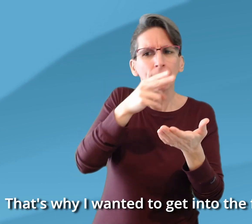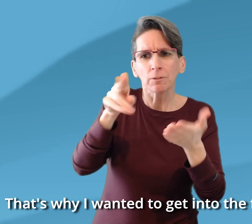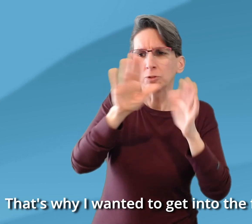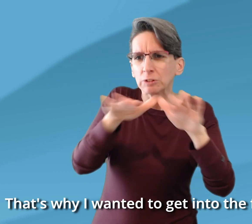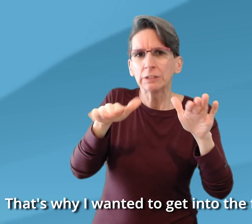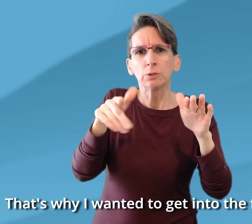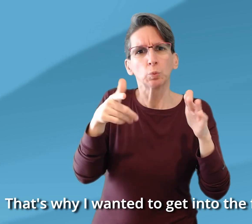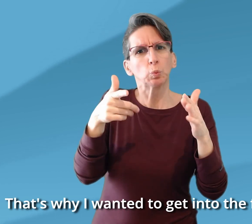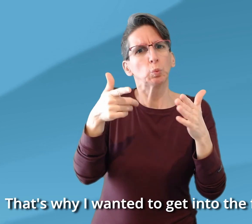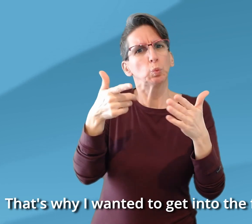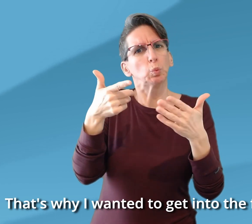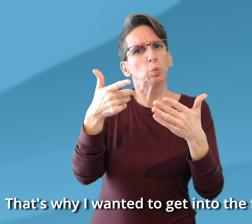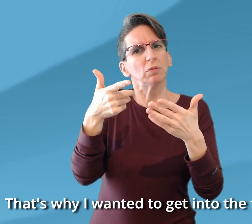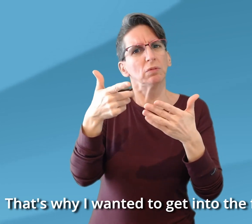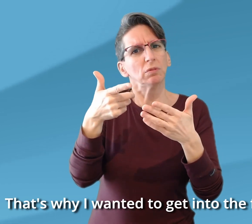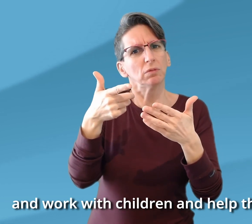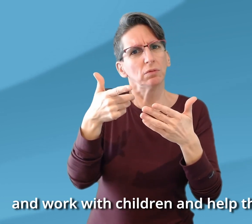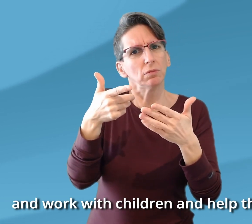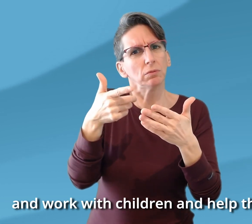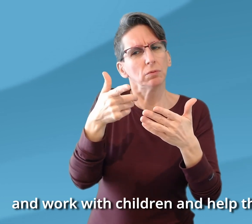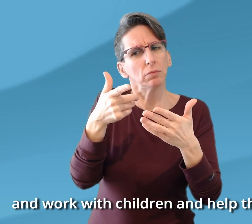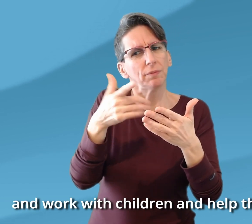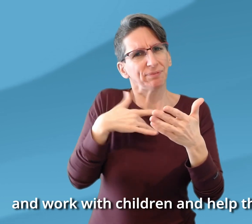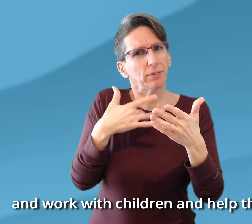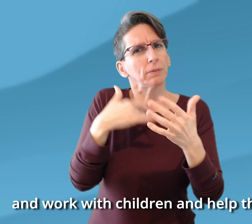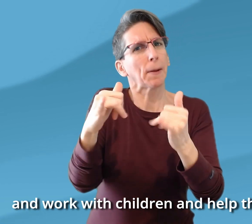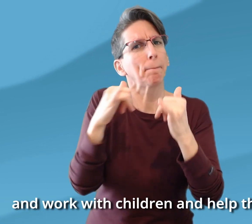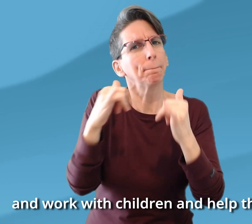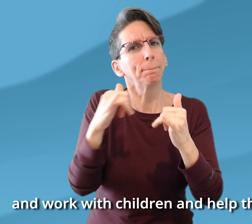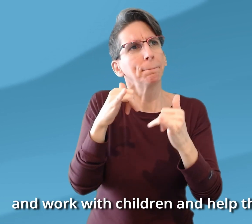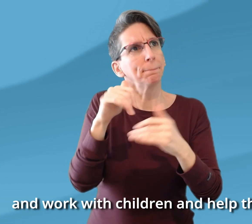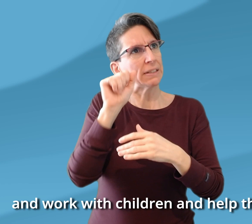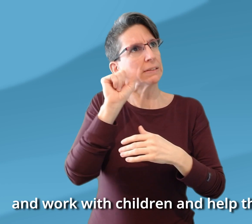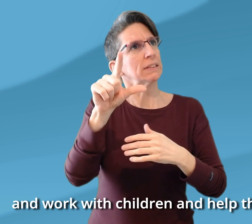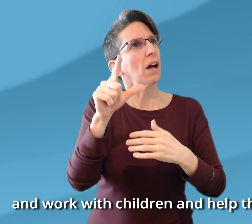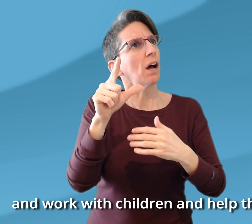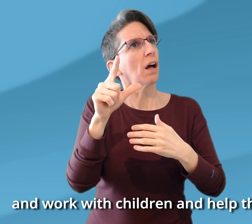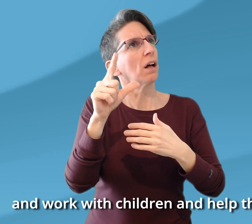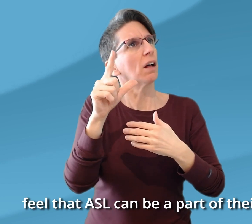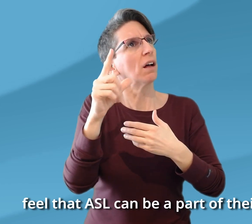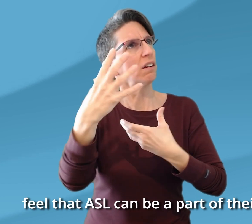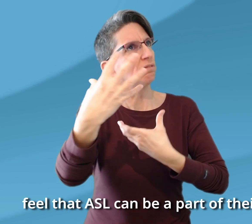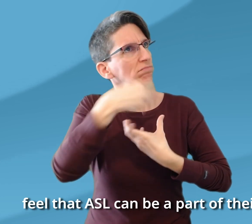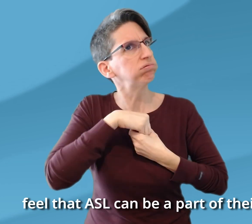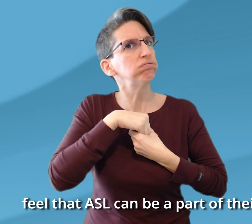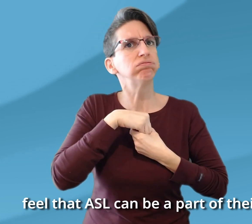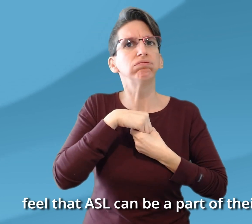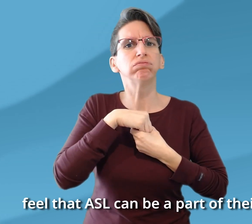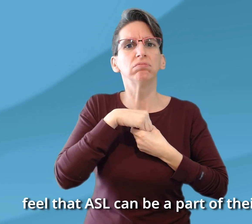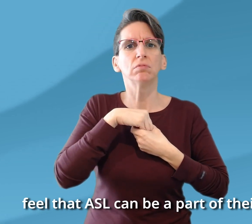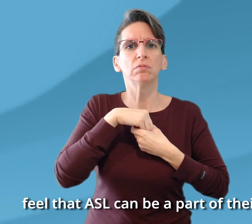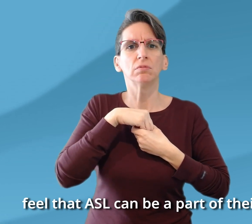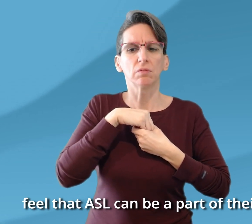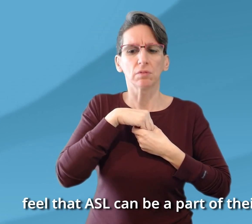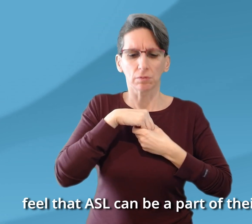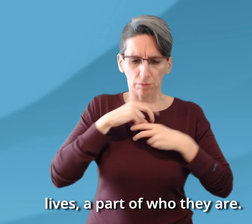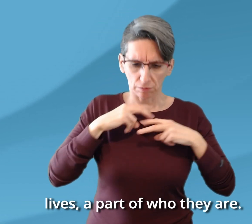That's why I wanted to get into the field and work with children and help them feel that ASL can be a part of their lives, a part of who they